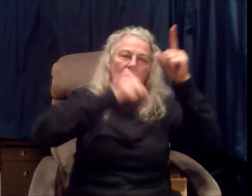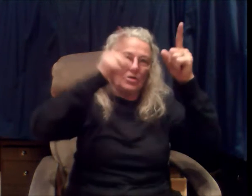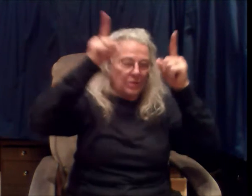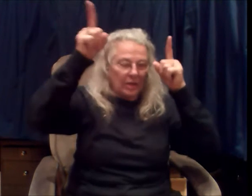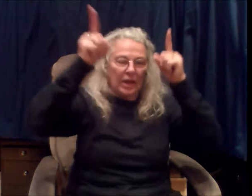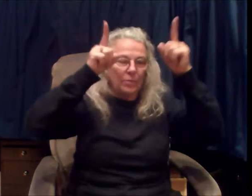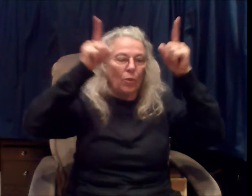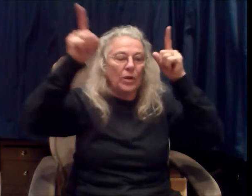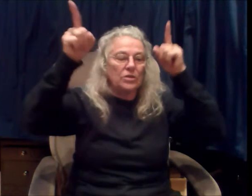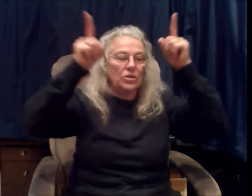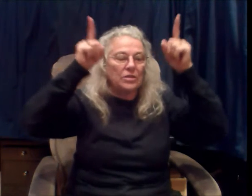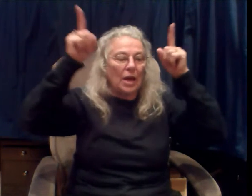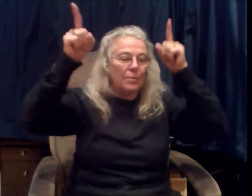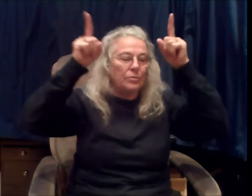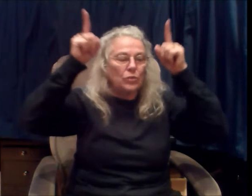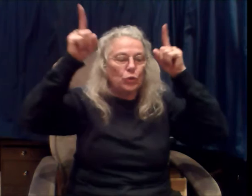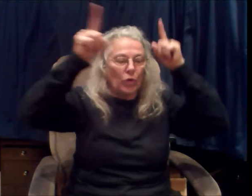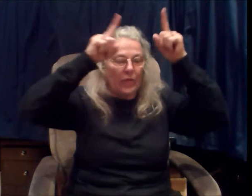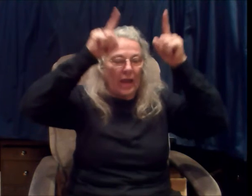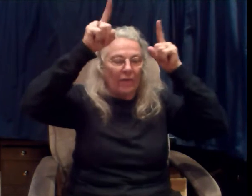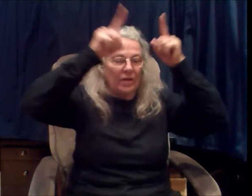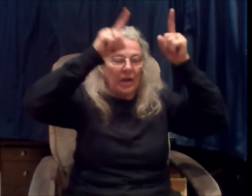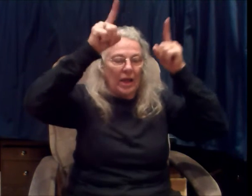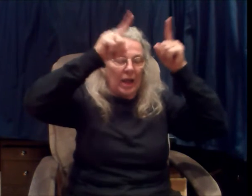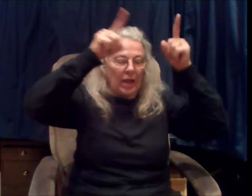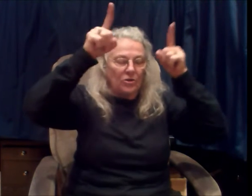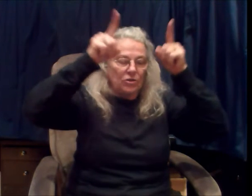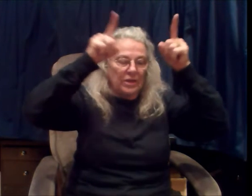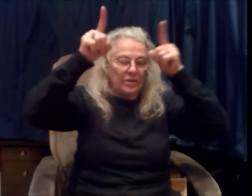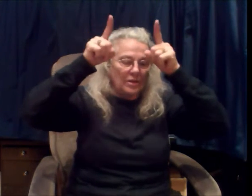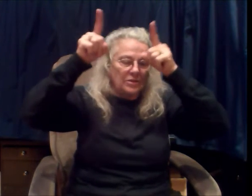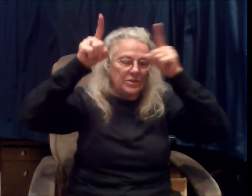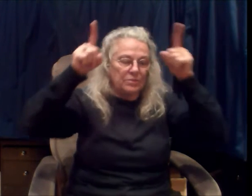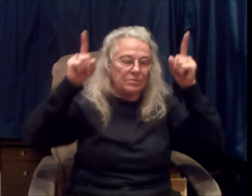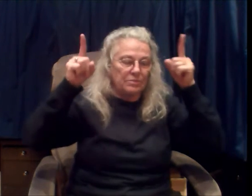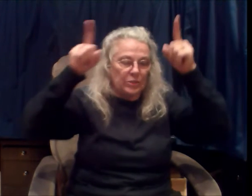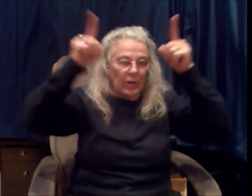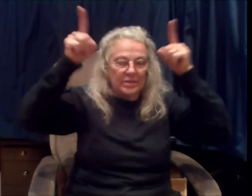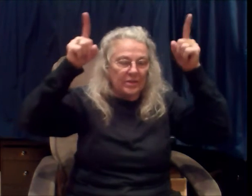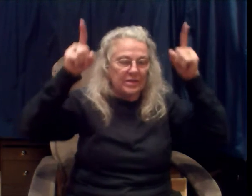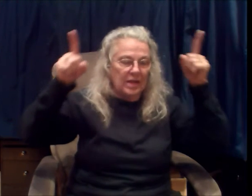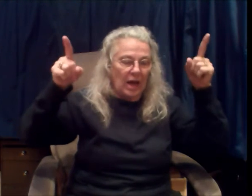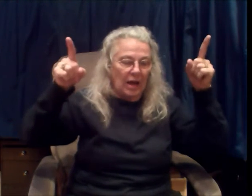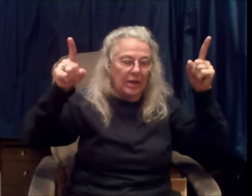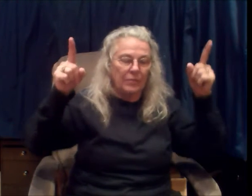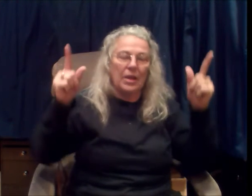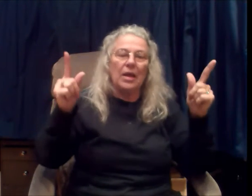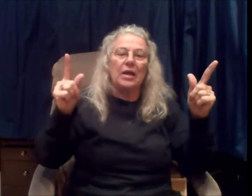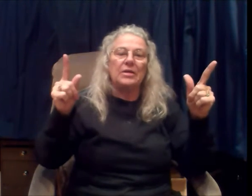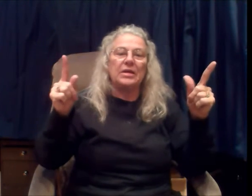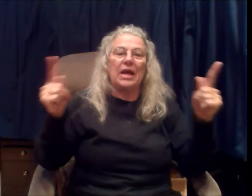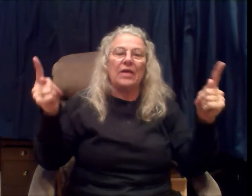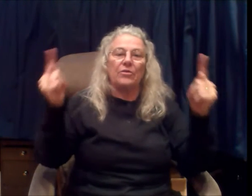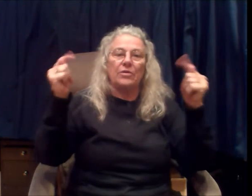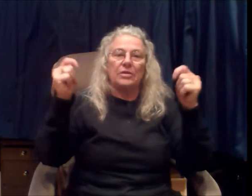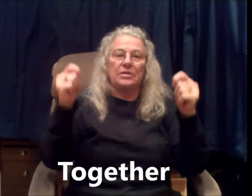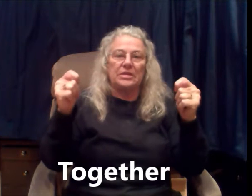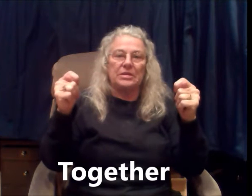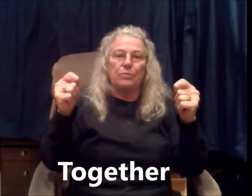stars, again, point just up toward the heaven. And you see the little specks in the sky. Together.